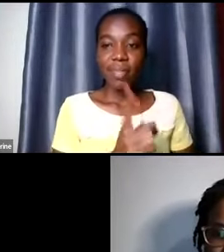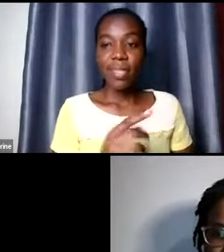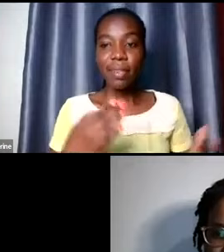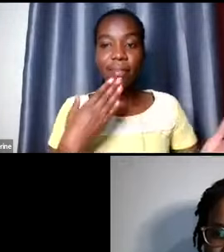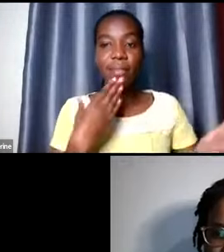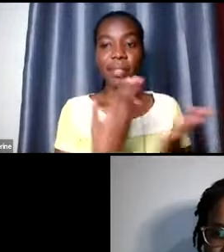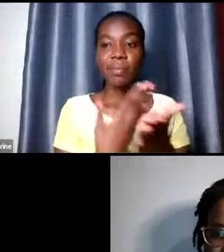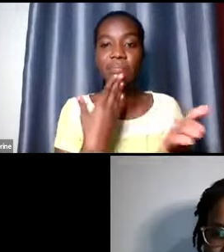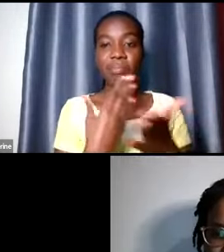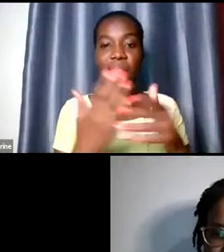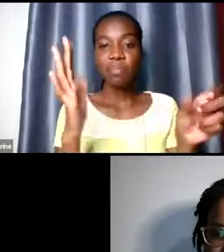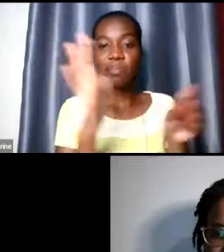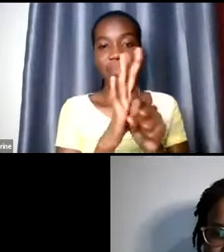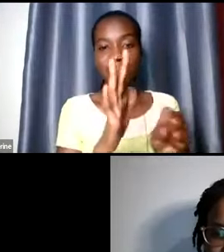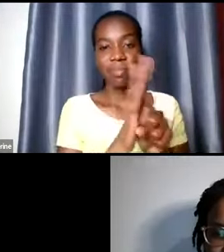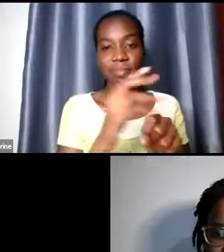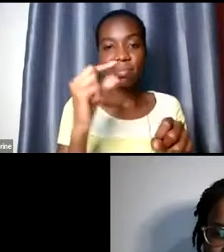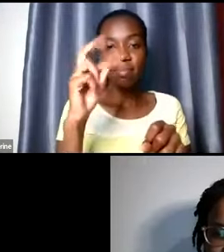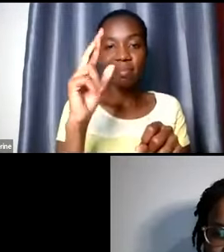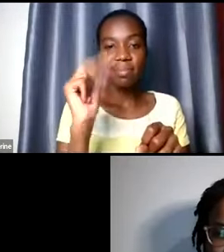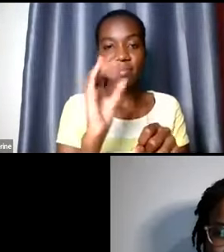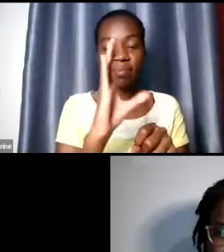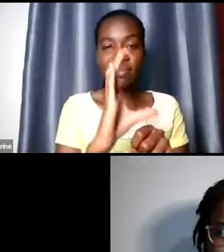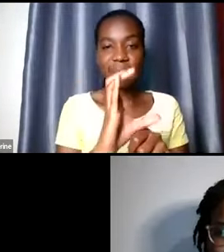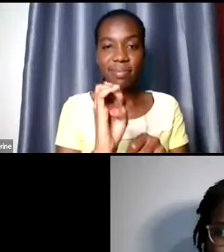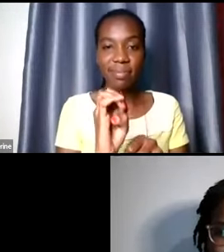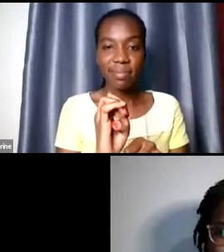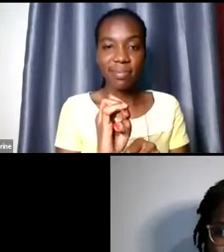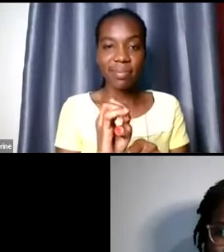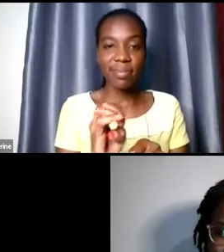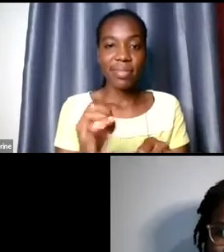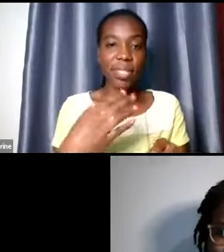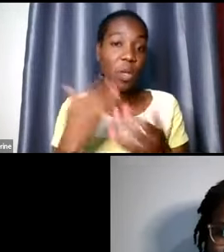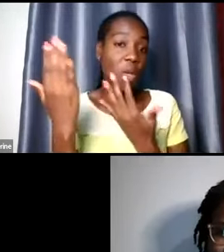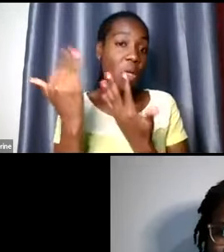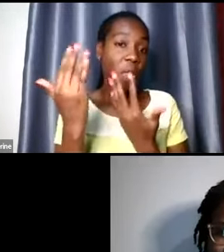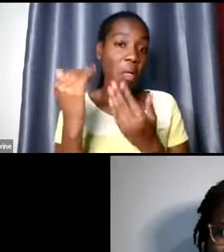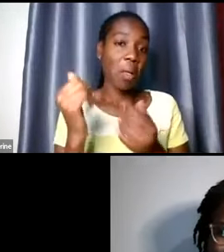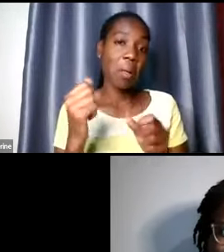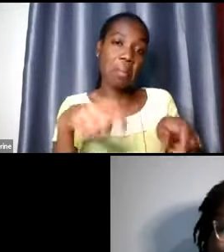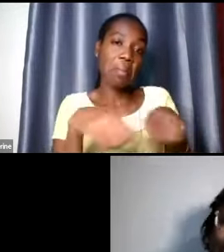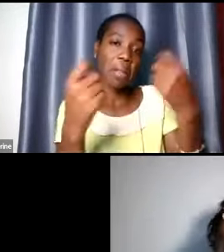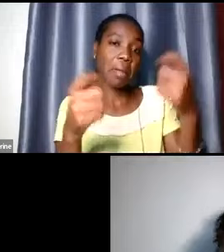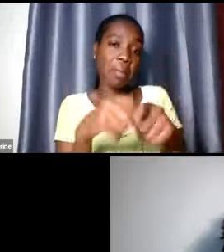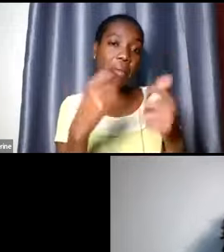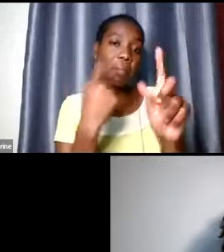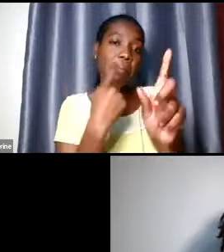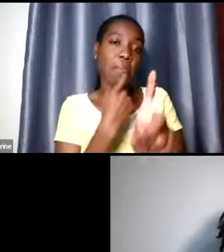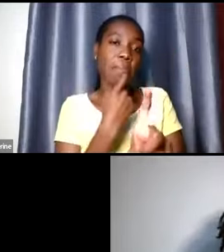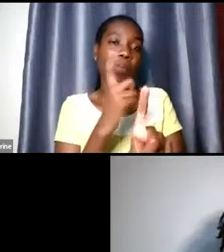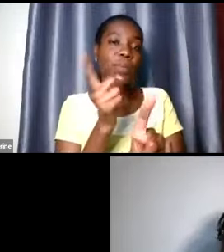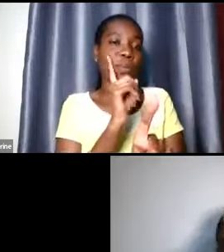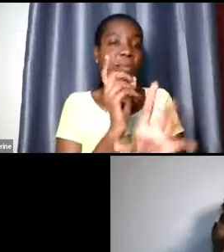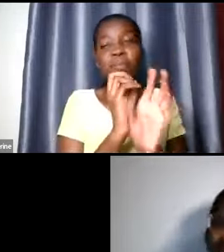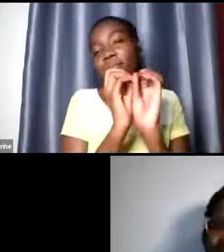Grace. I hope I've not ruined the cocktail hour for tomorrow.